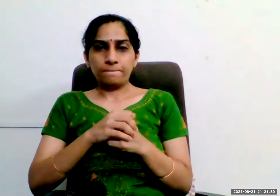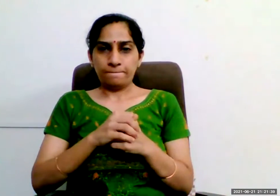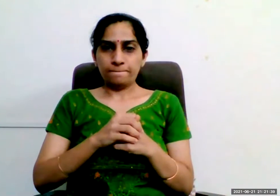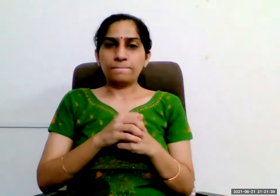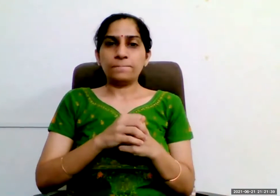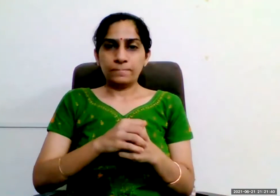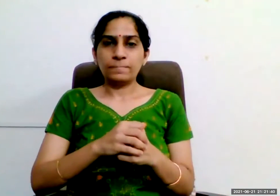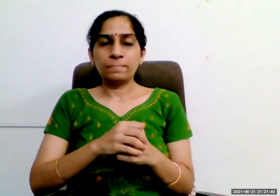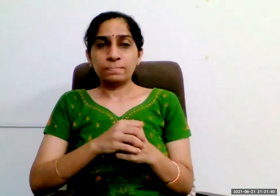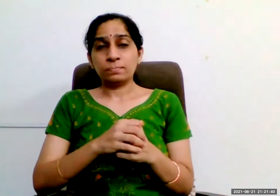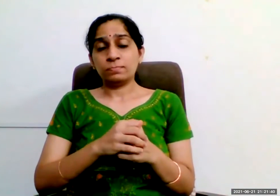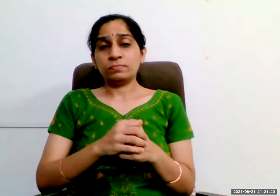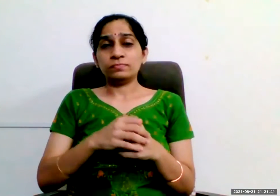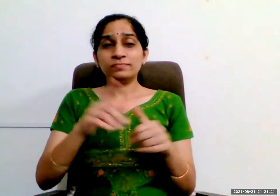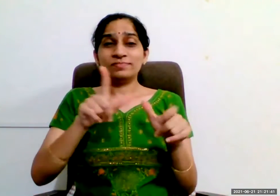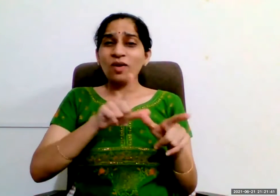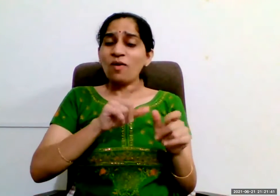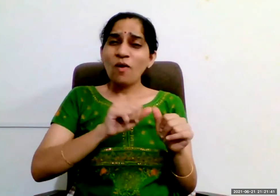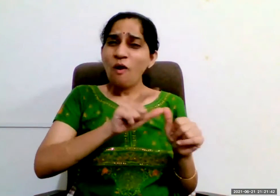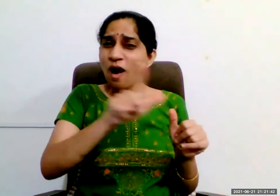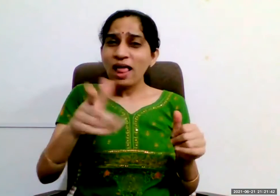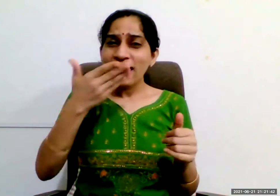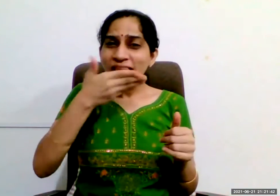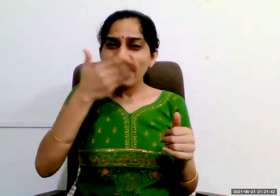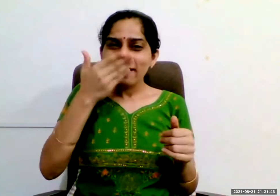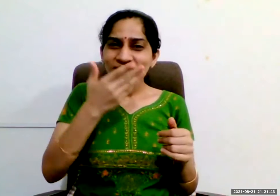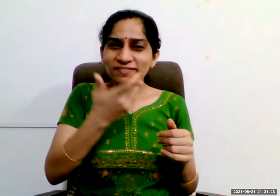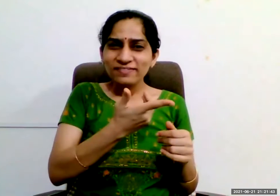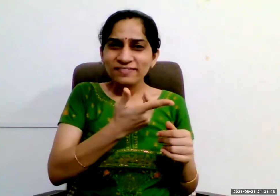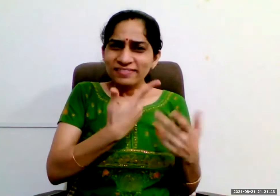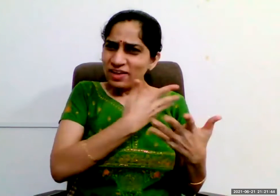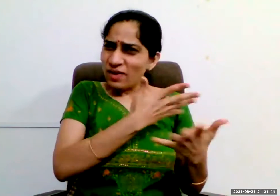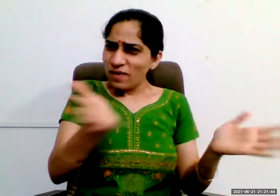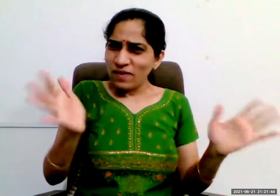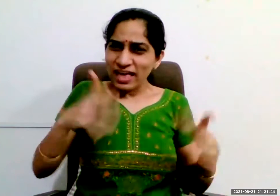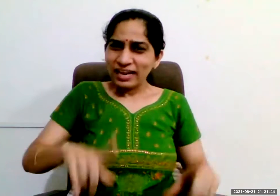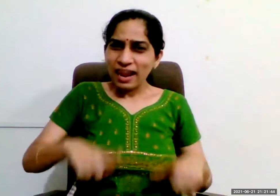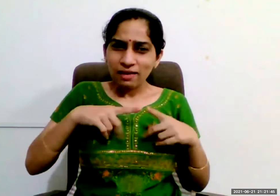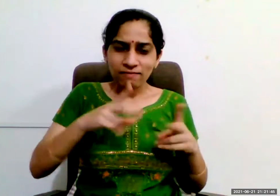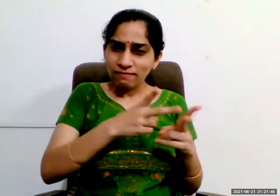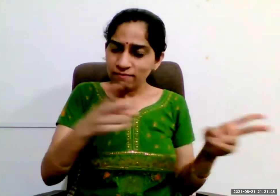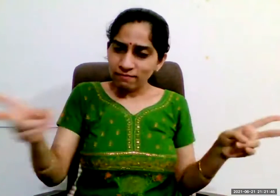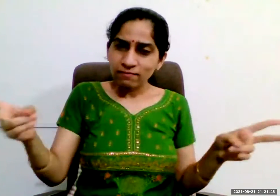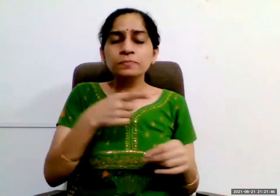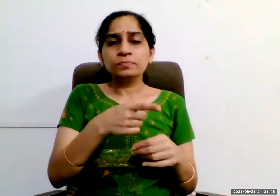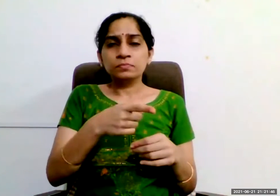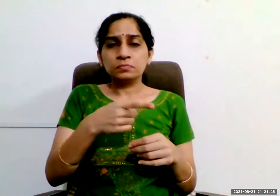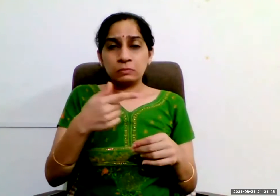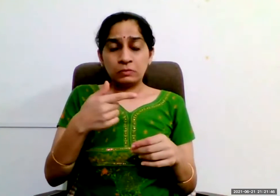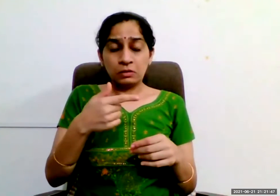So all living beings actually ask questions. We feel that only humans ask questions because we definitely have that pride